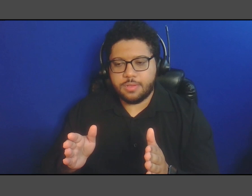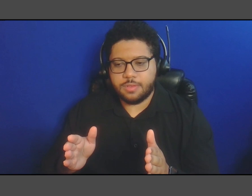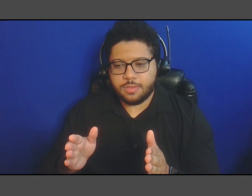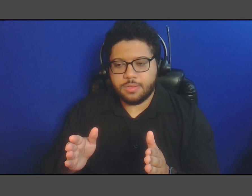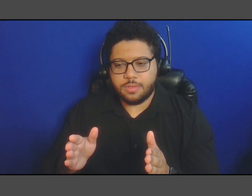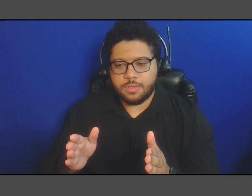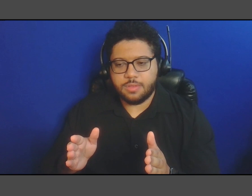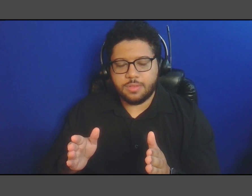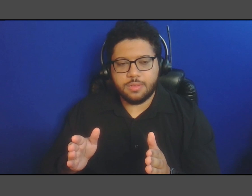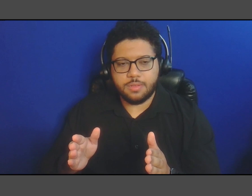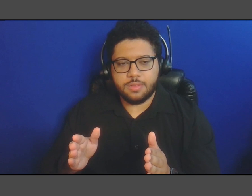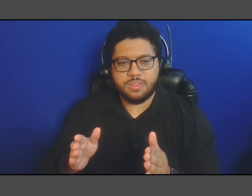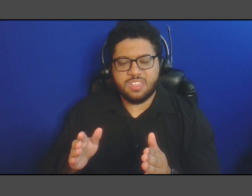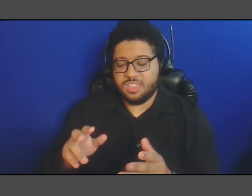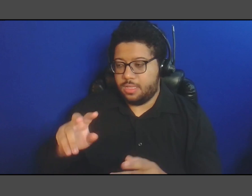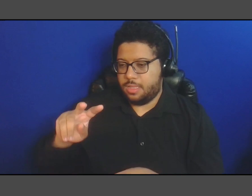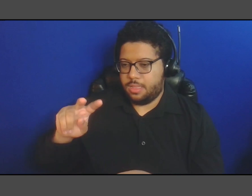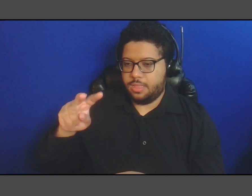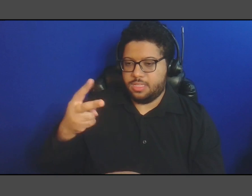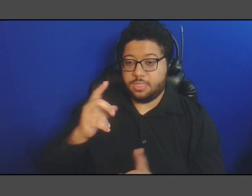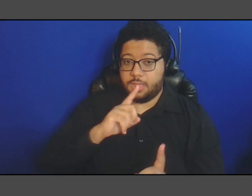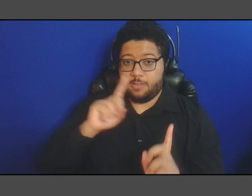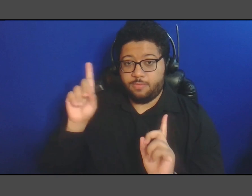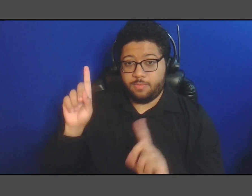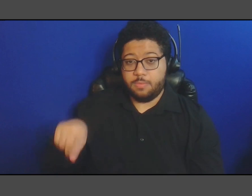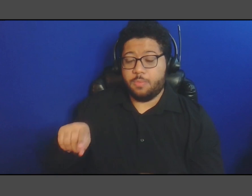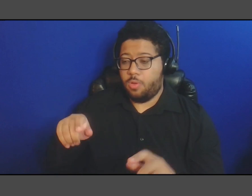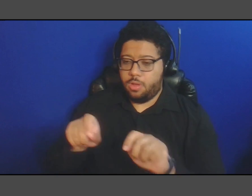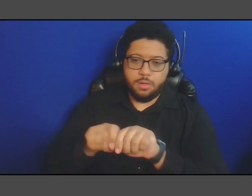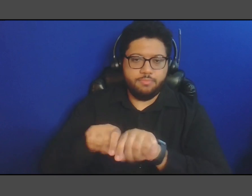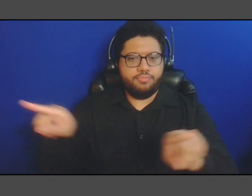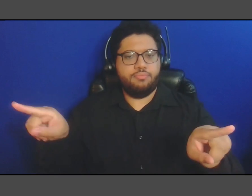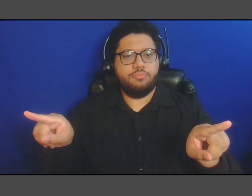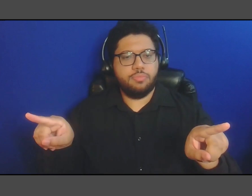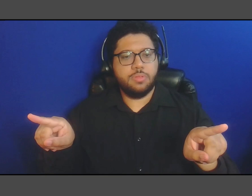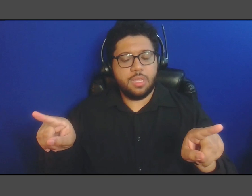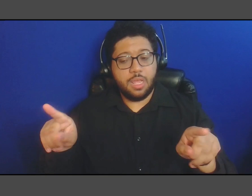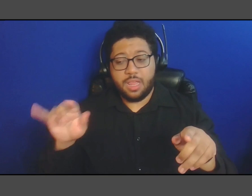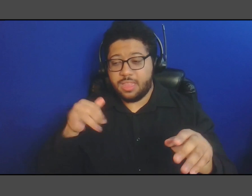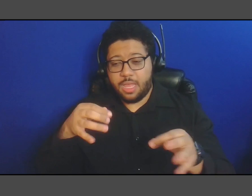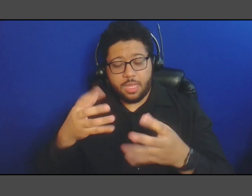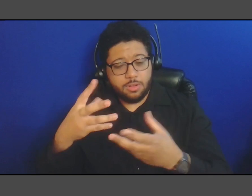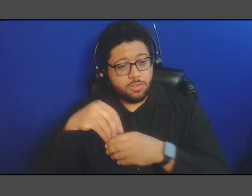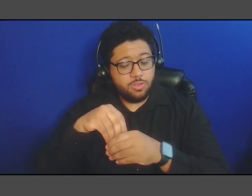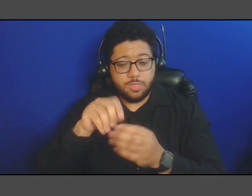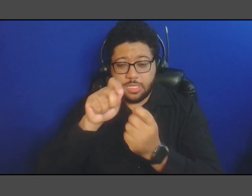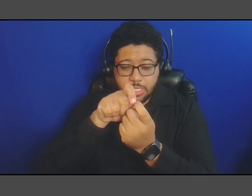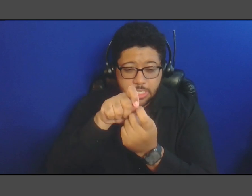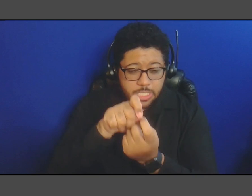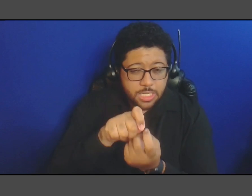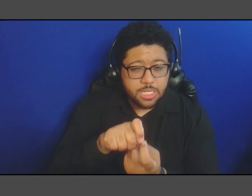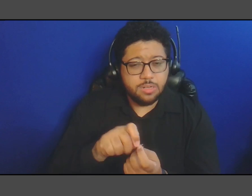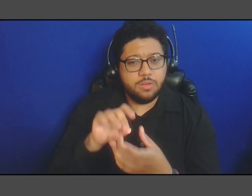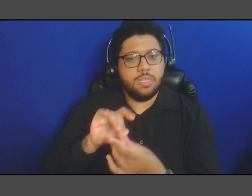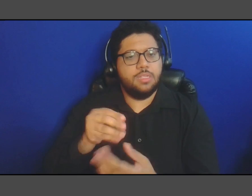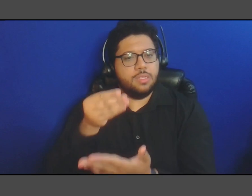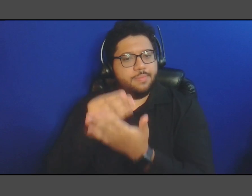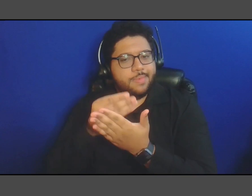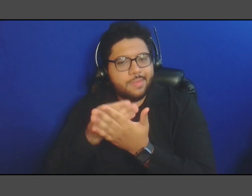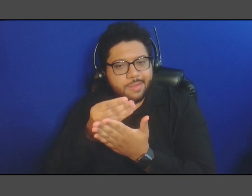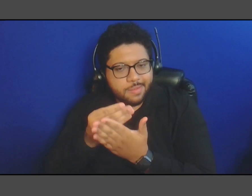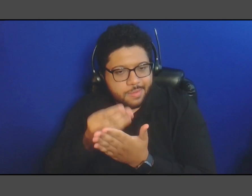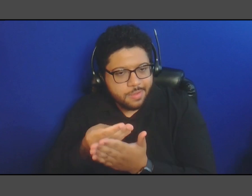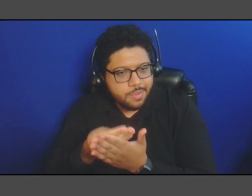volume, the second report come out, and that gave more details about the funding, right? How much money did the federal